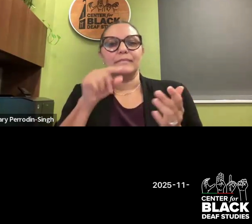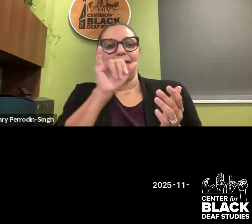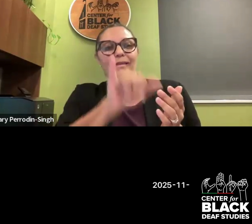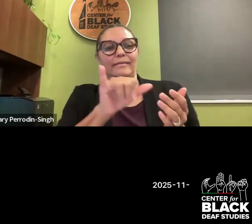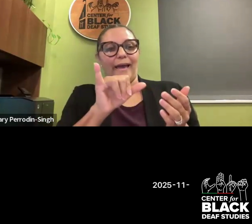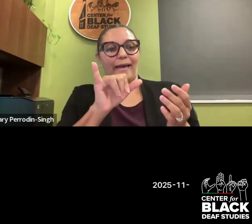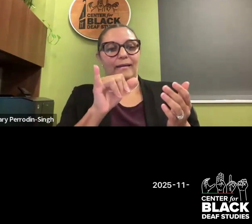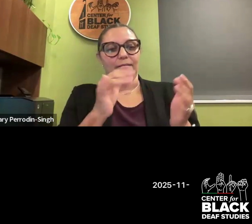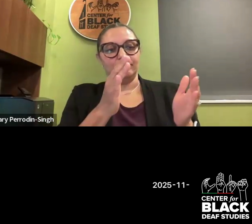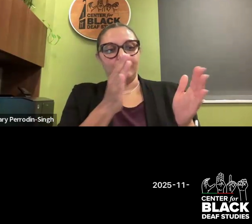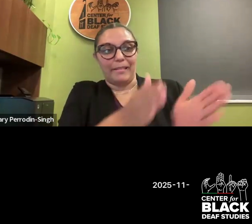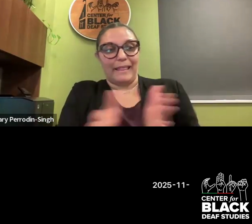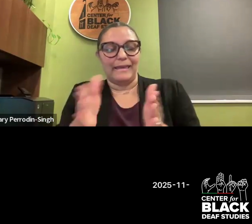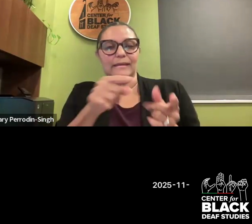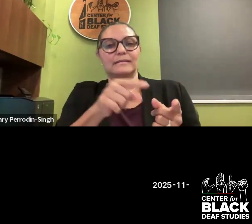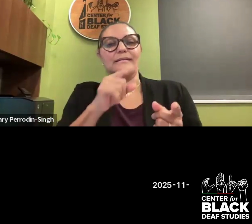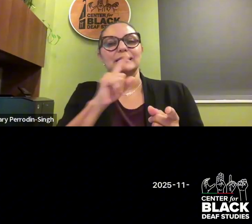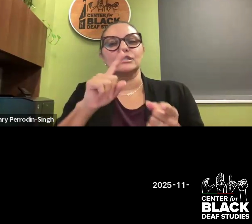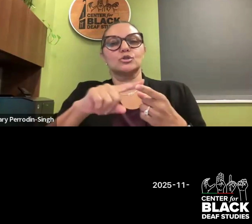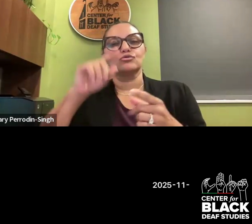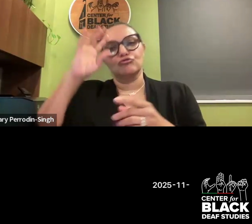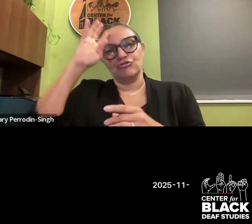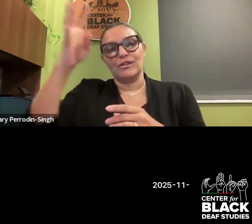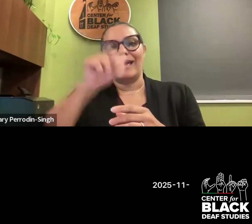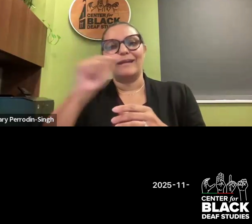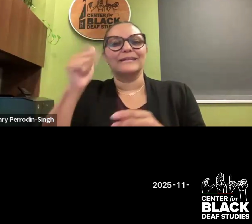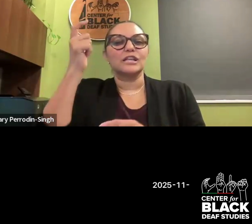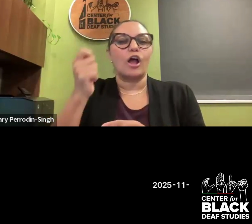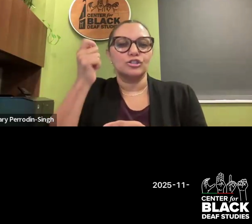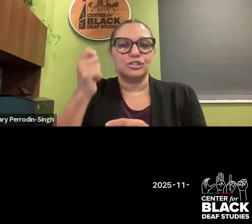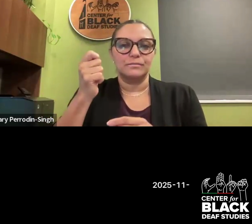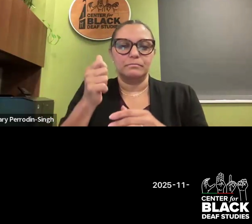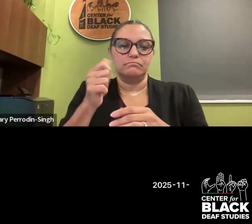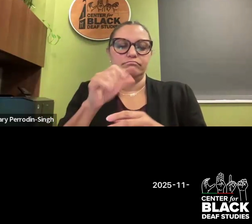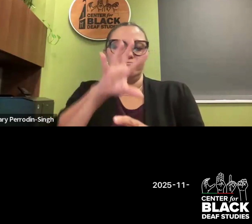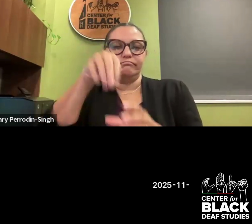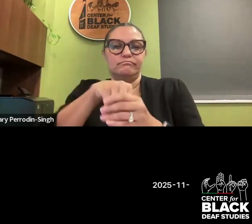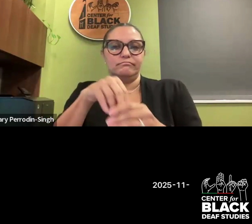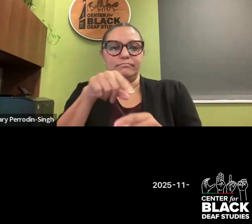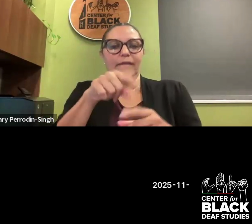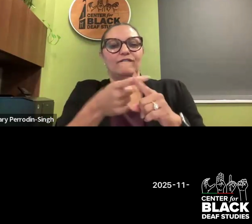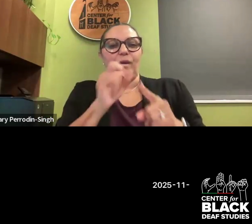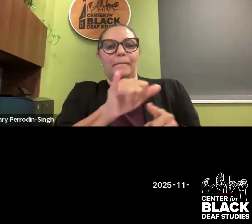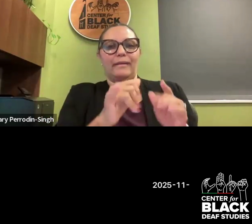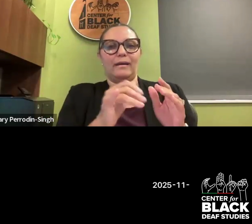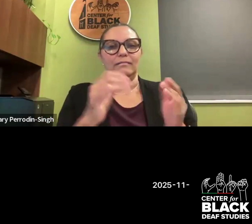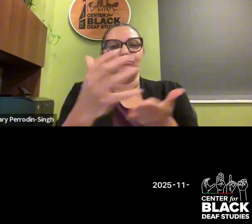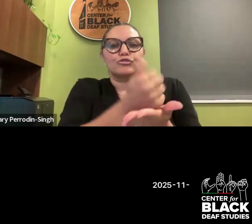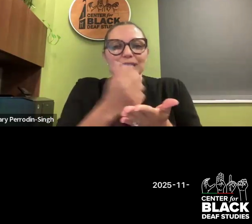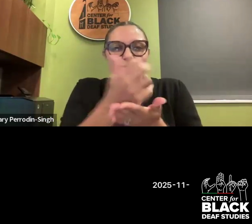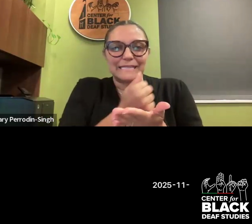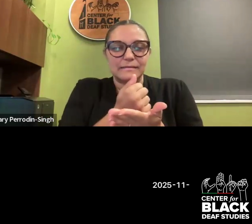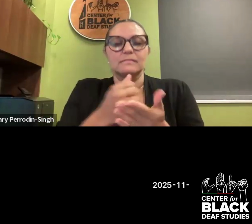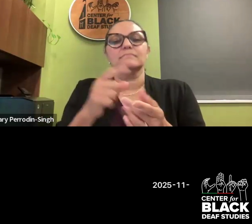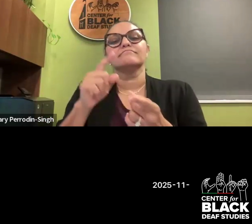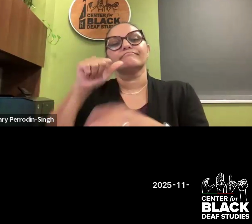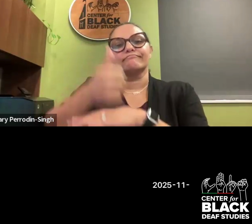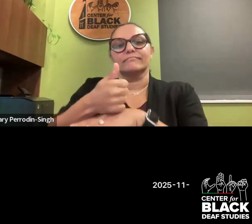my experience. And so I plan to also create a scholarship from